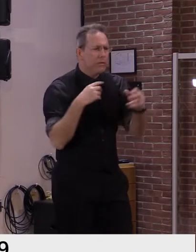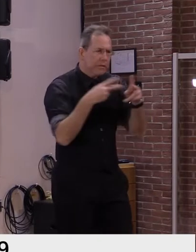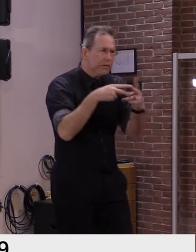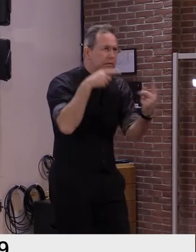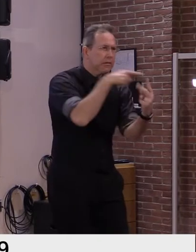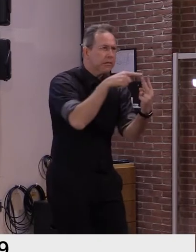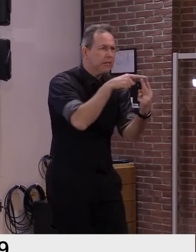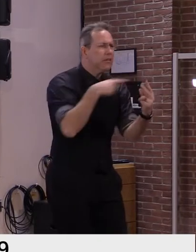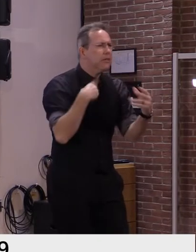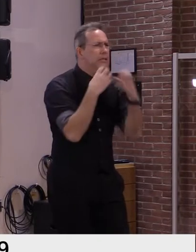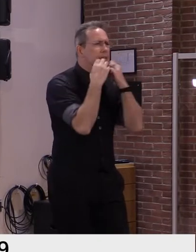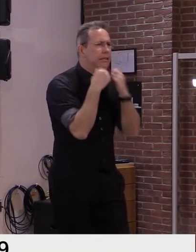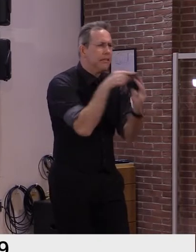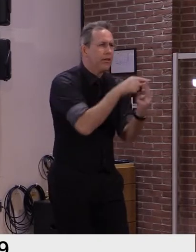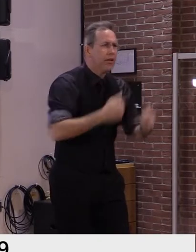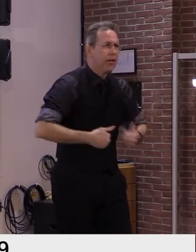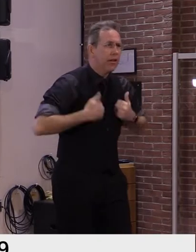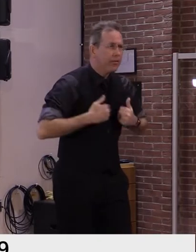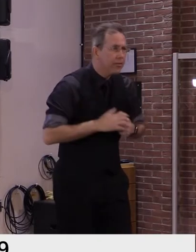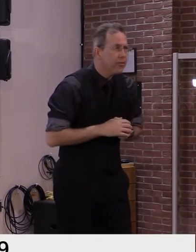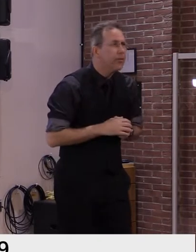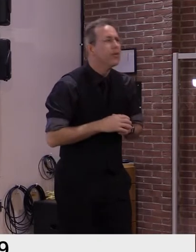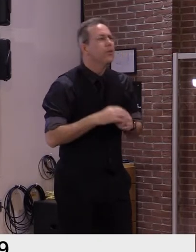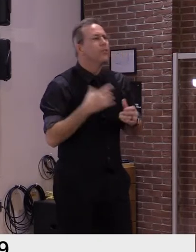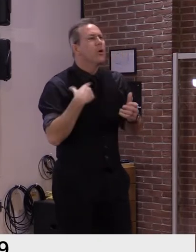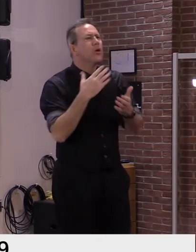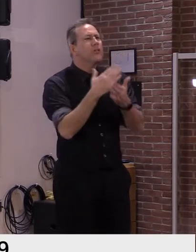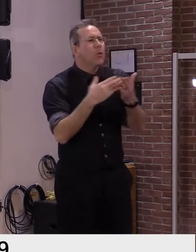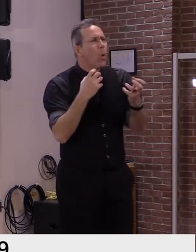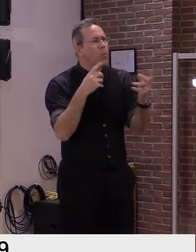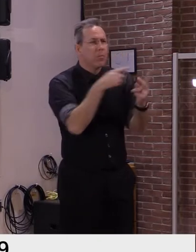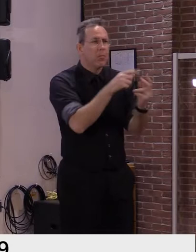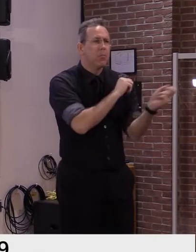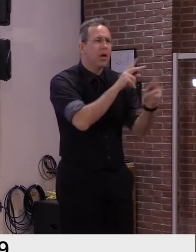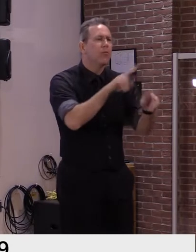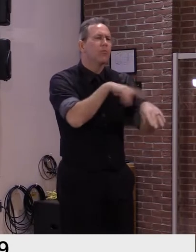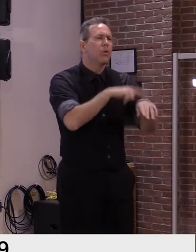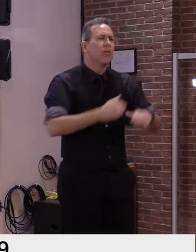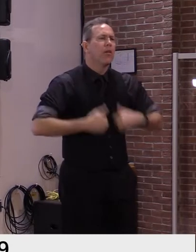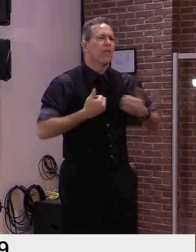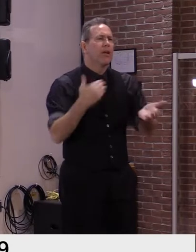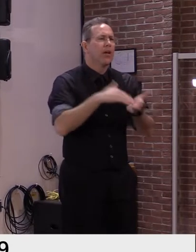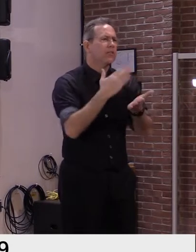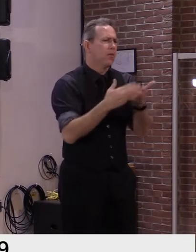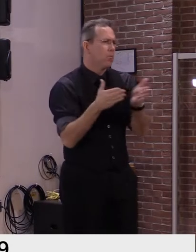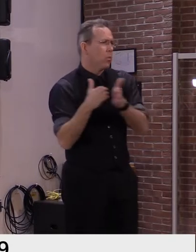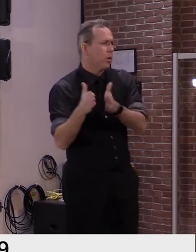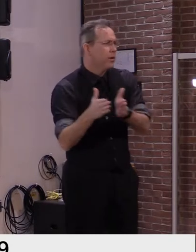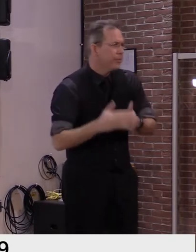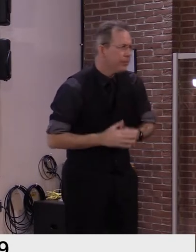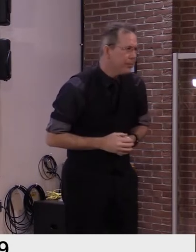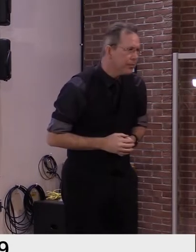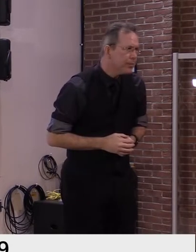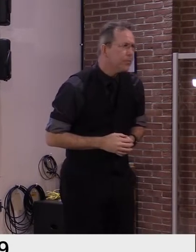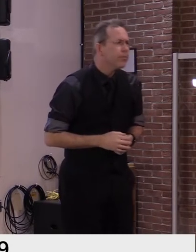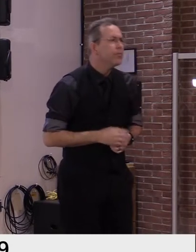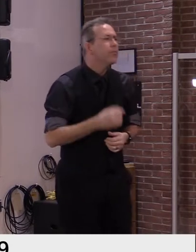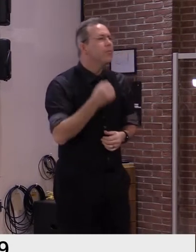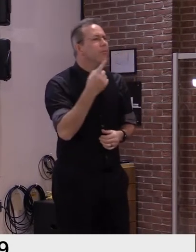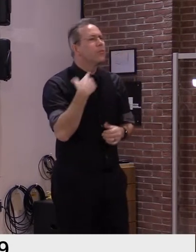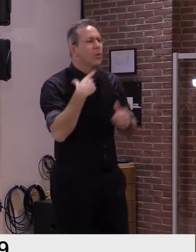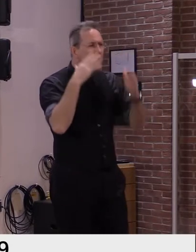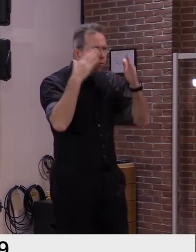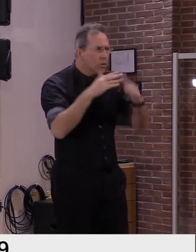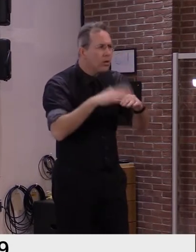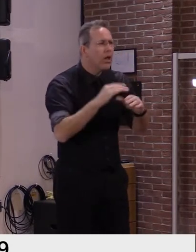of normal a lot faster. That's what we've focused on with today's announcement, and here's what